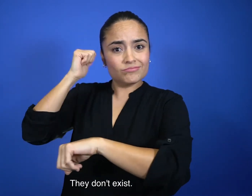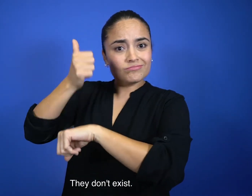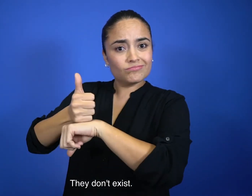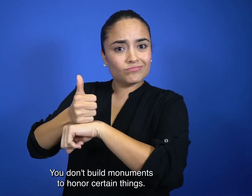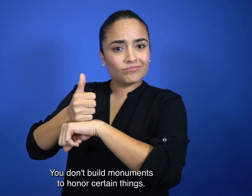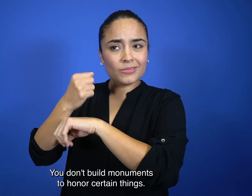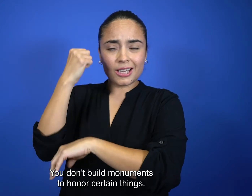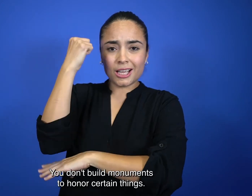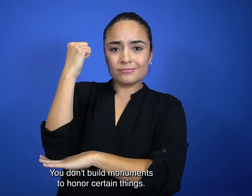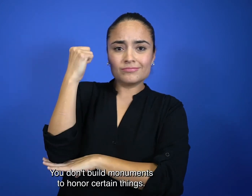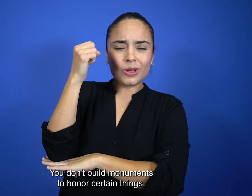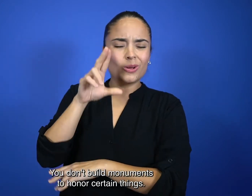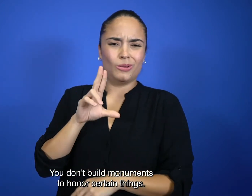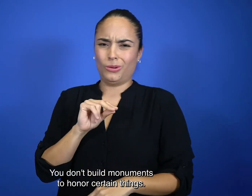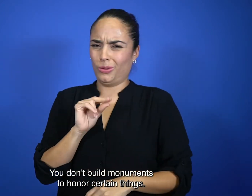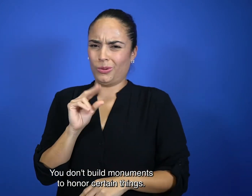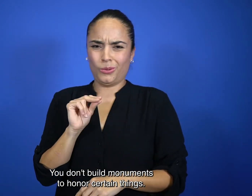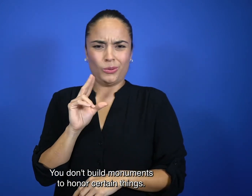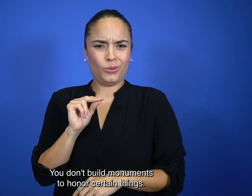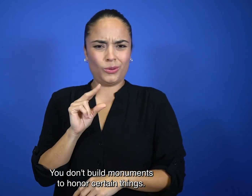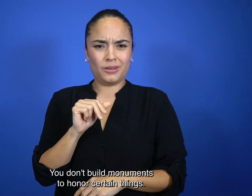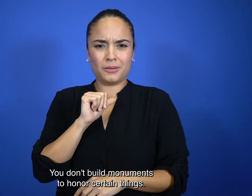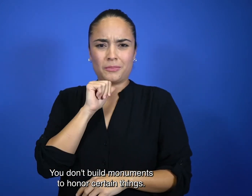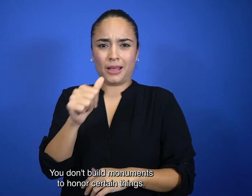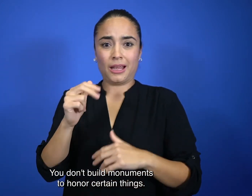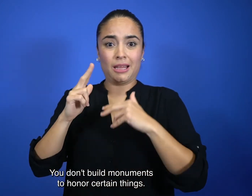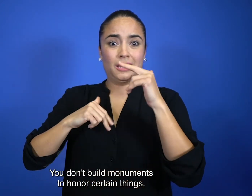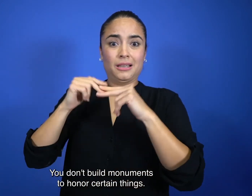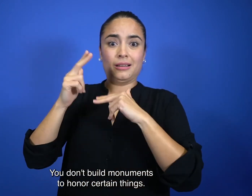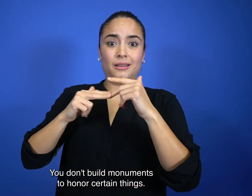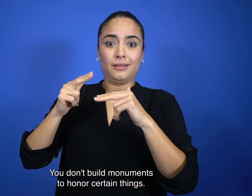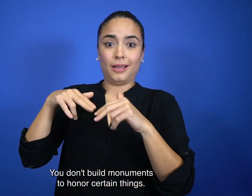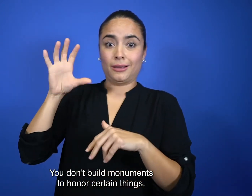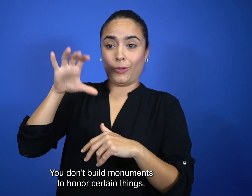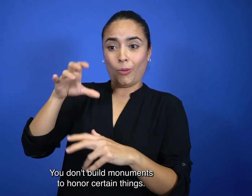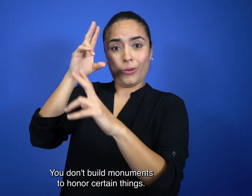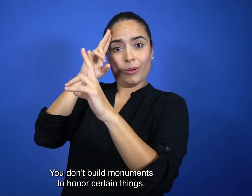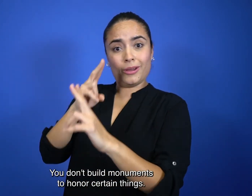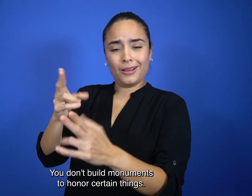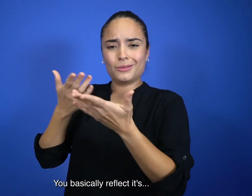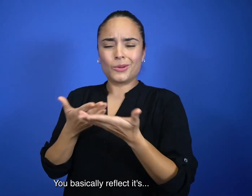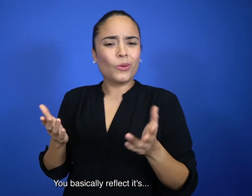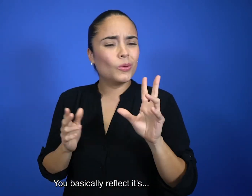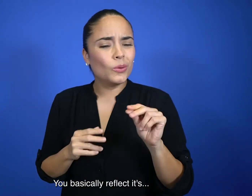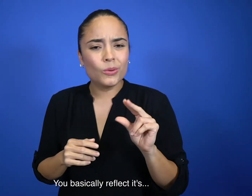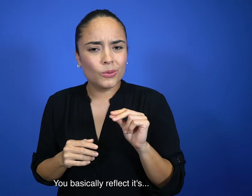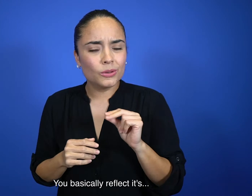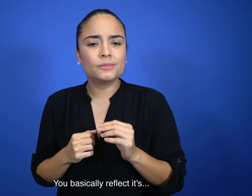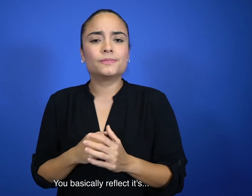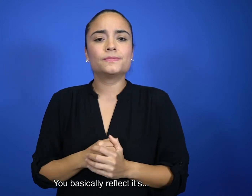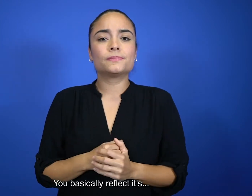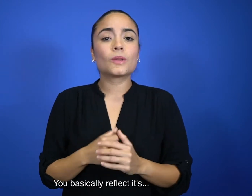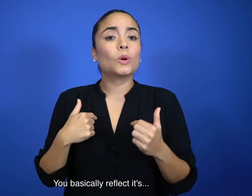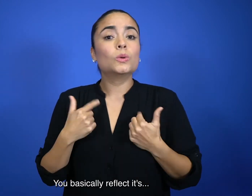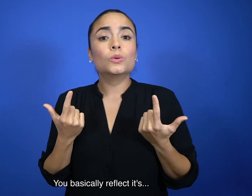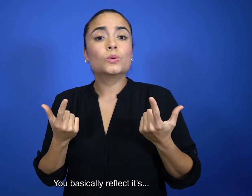exist. You don't build monuments to honor, certain things. You basically